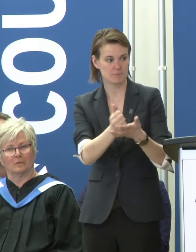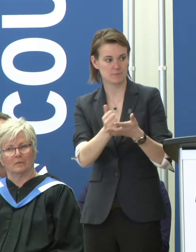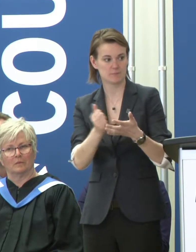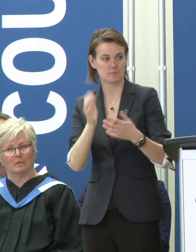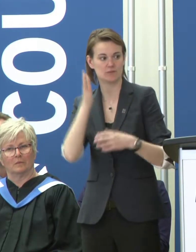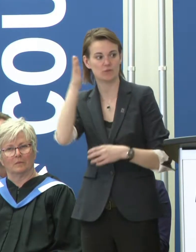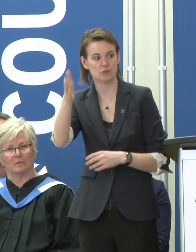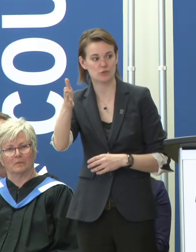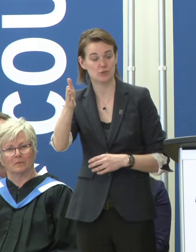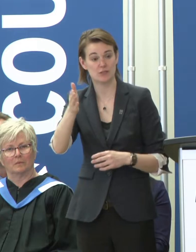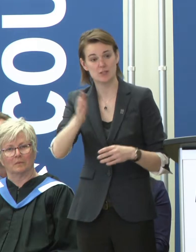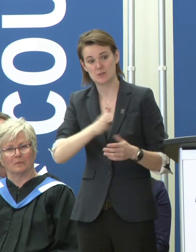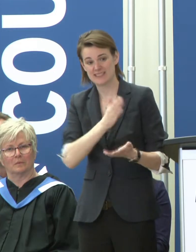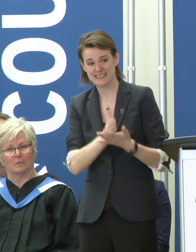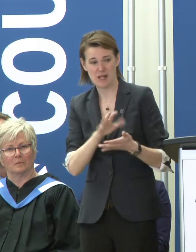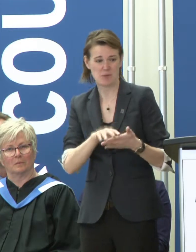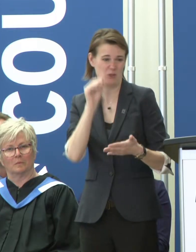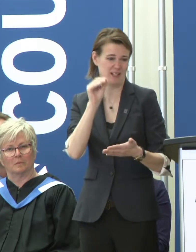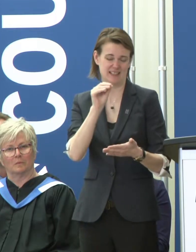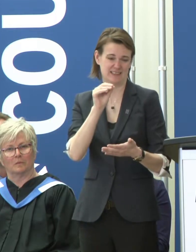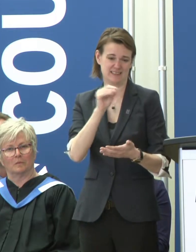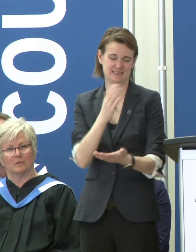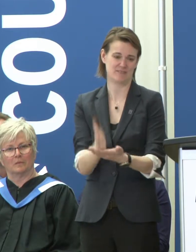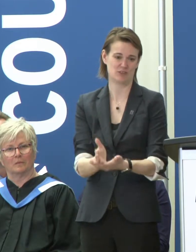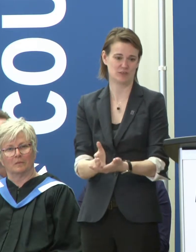so never stop learning.